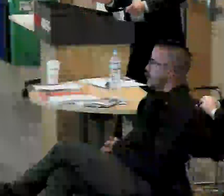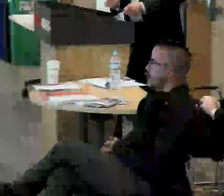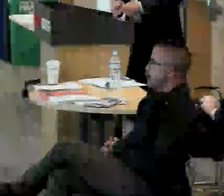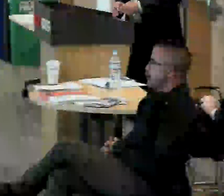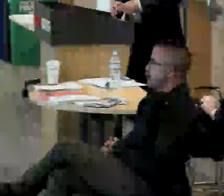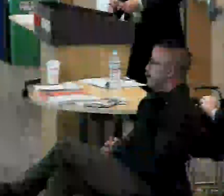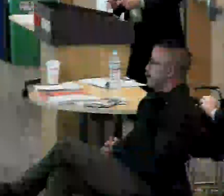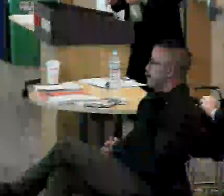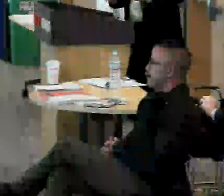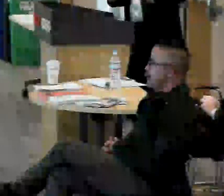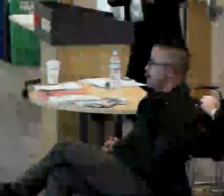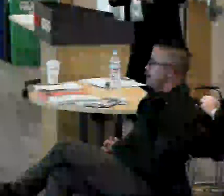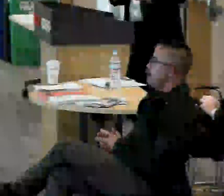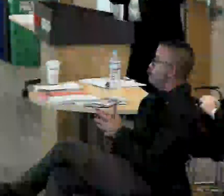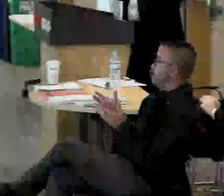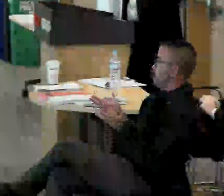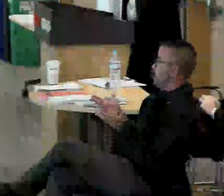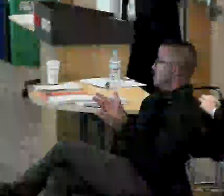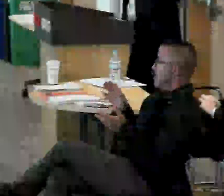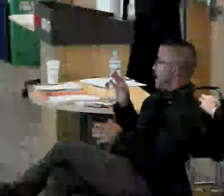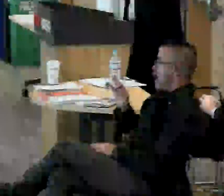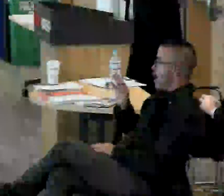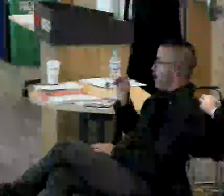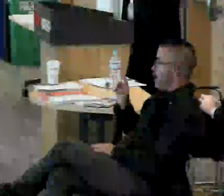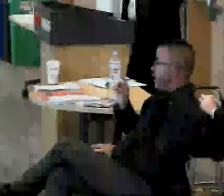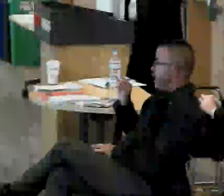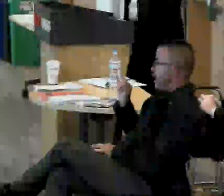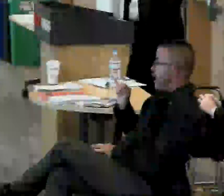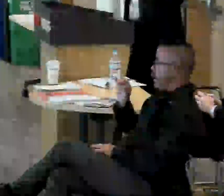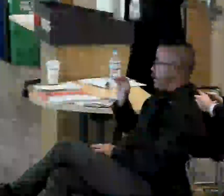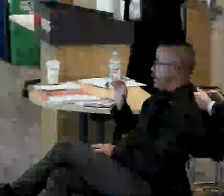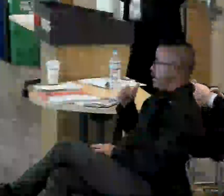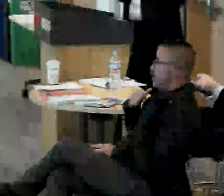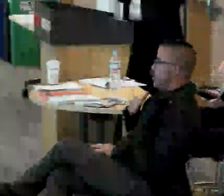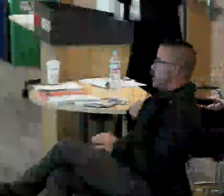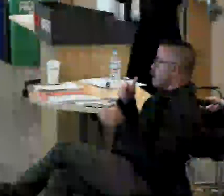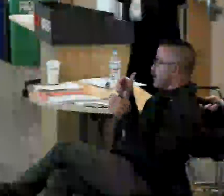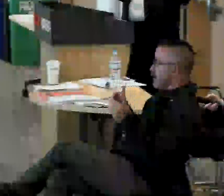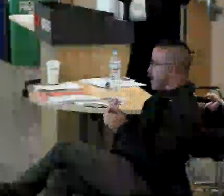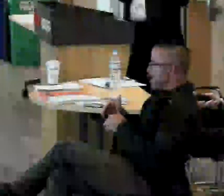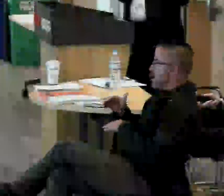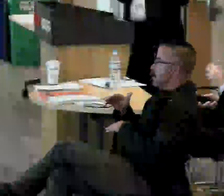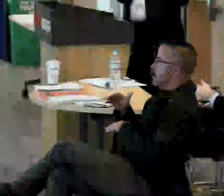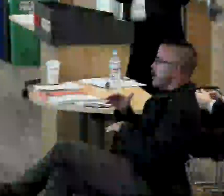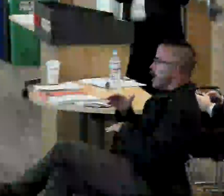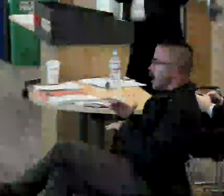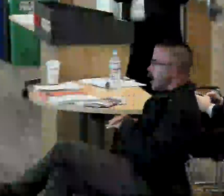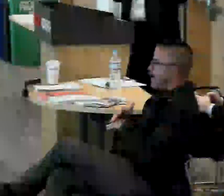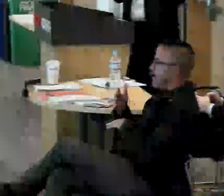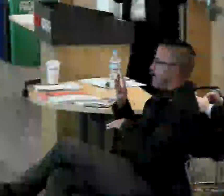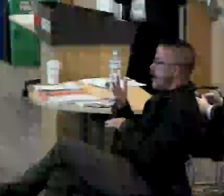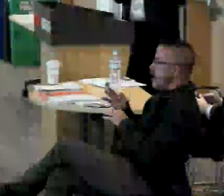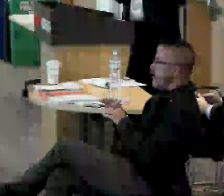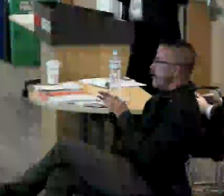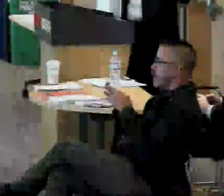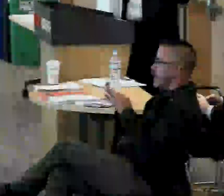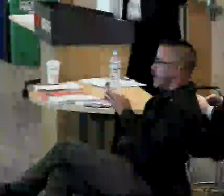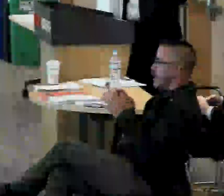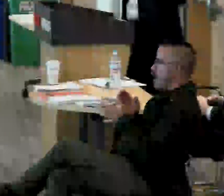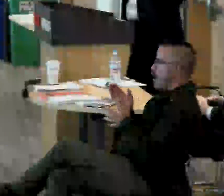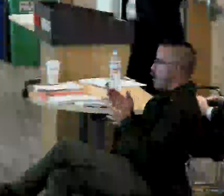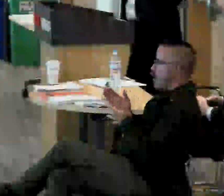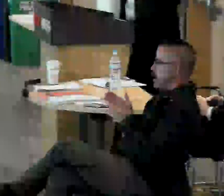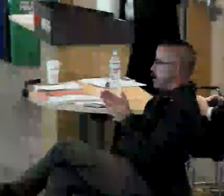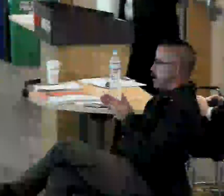There we go. So as an agency, we really focus in community development around 5 key areas, but in what we call an economic